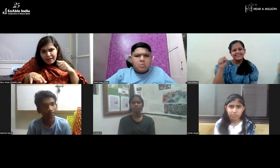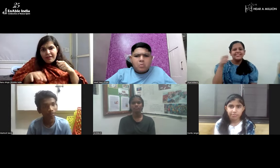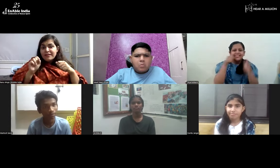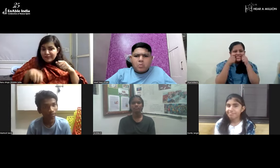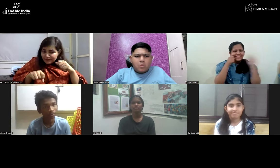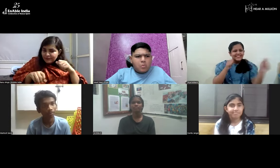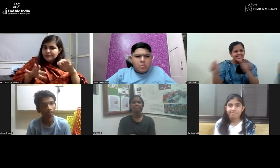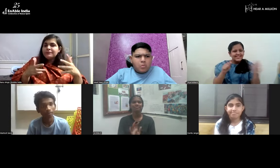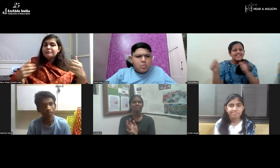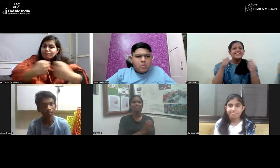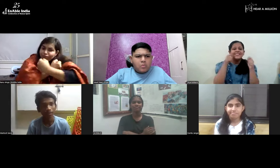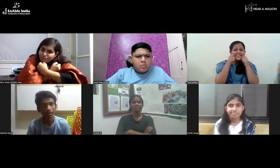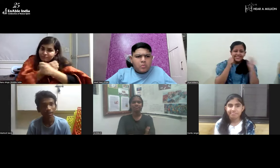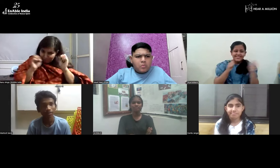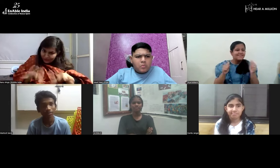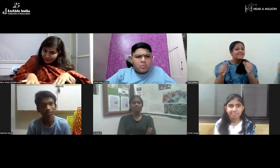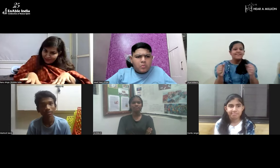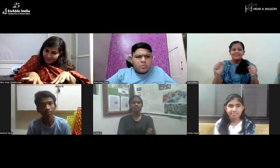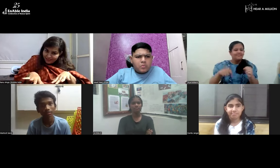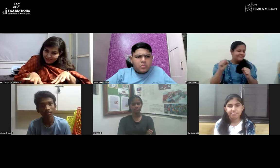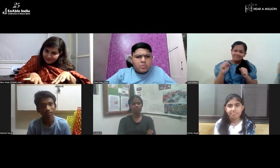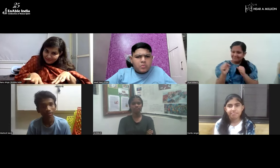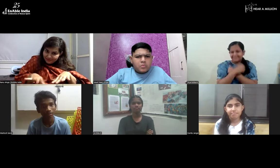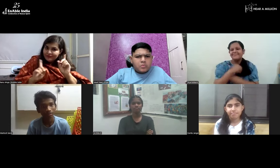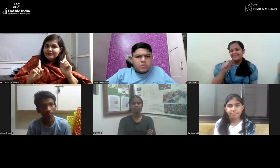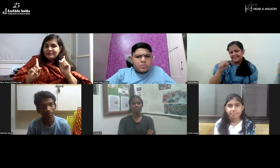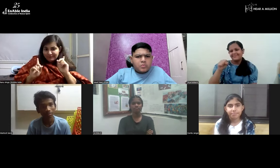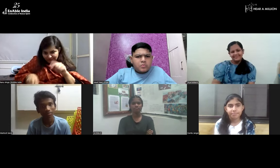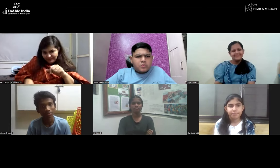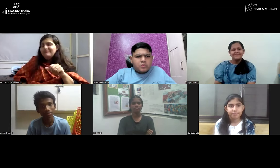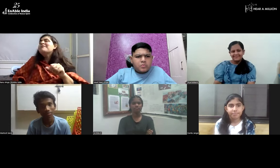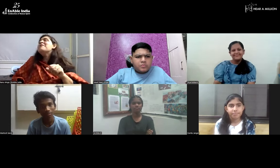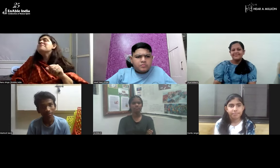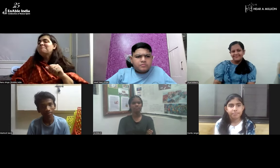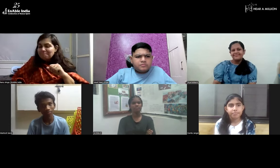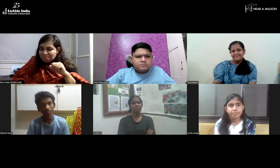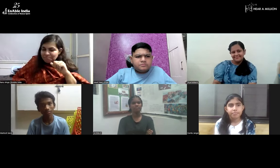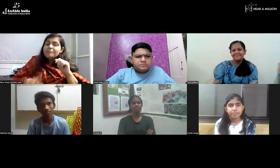Okay. Everyone there? Yes. One more? No. Fine. Perfect.